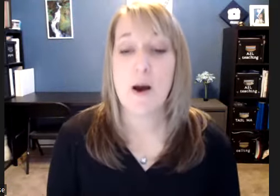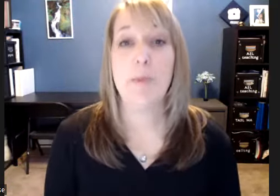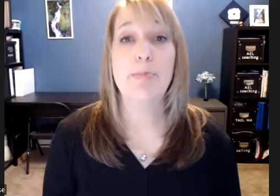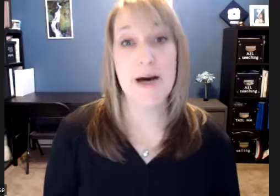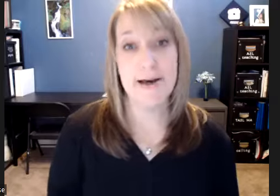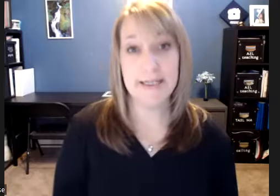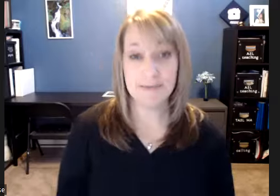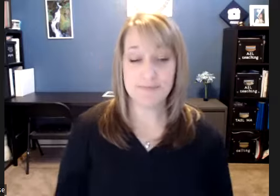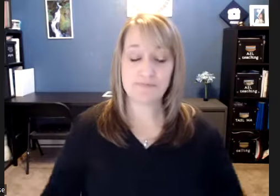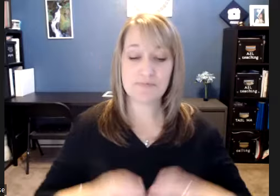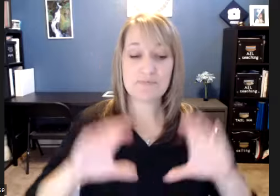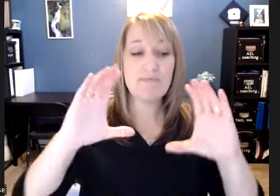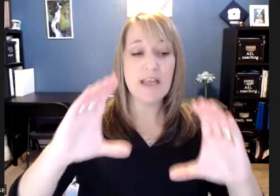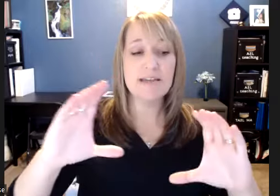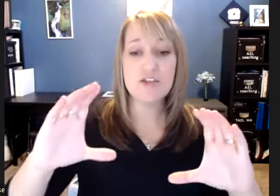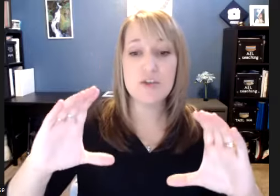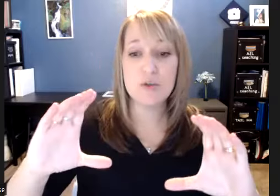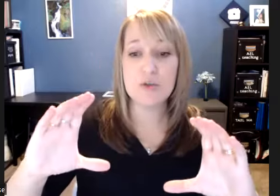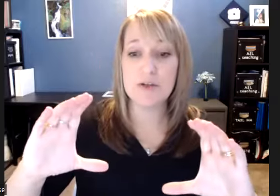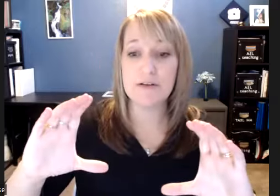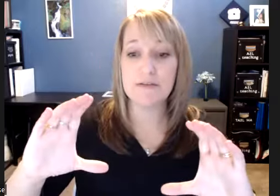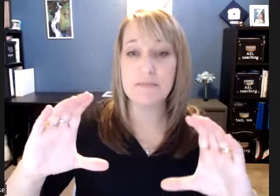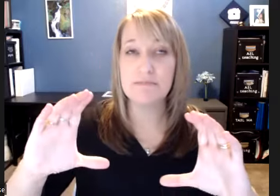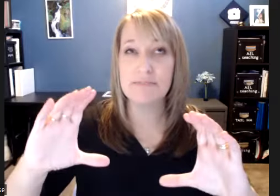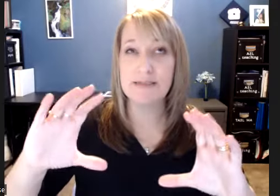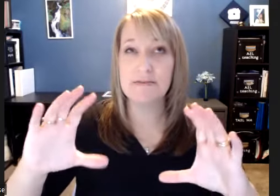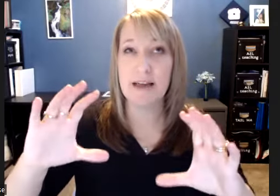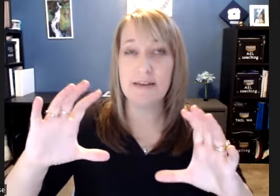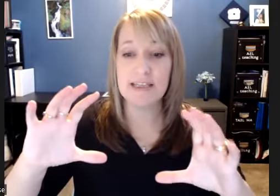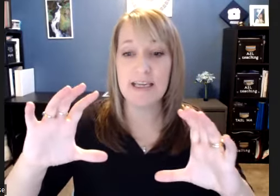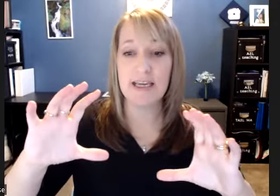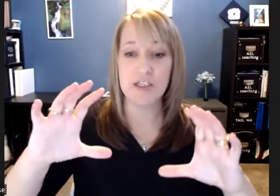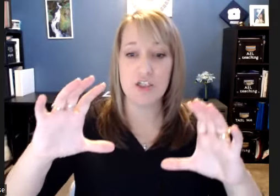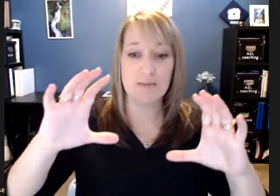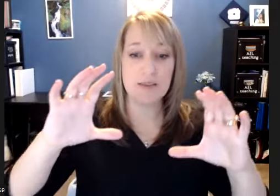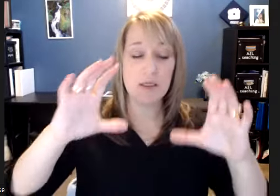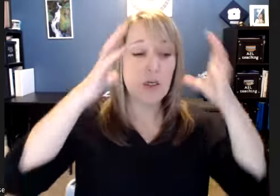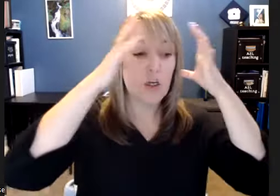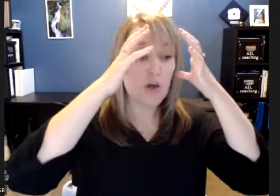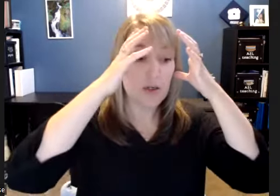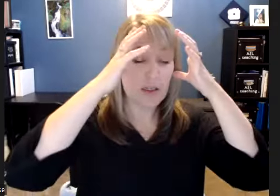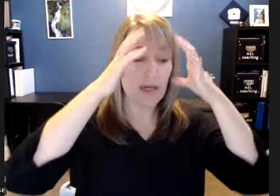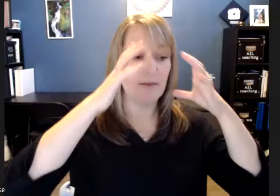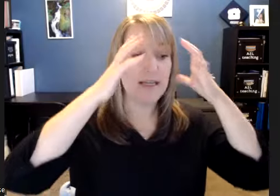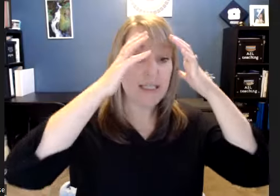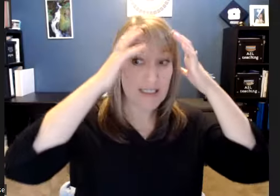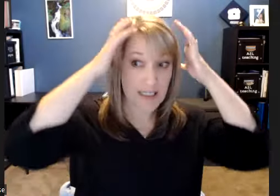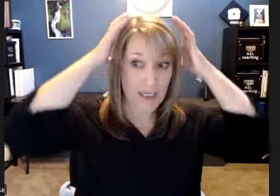A bun is 2 sort of bent 5C hand shapes. You're going to kind of like slick your